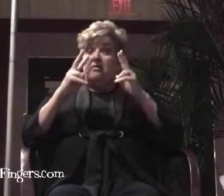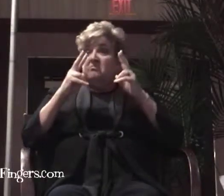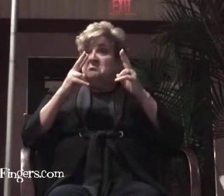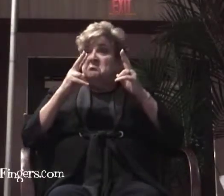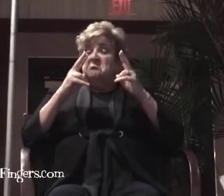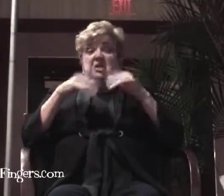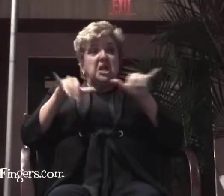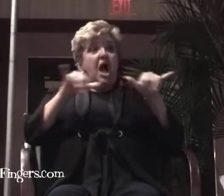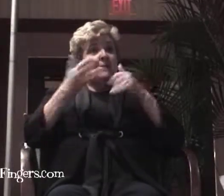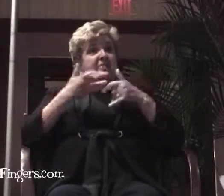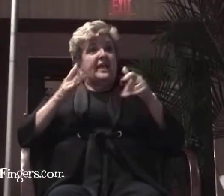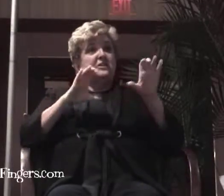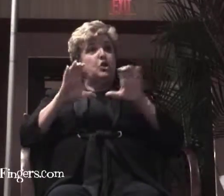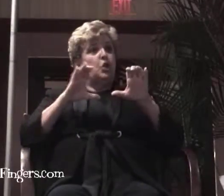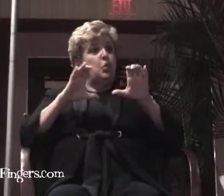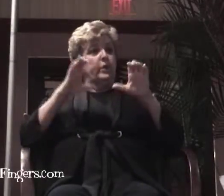up on the streets, and there we go.